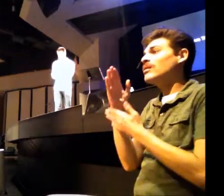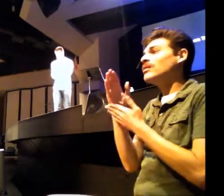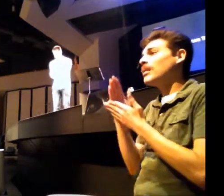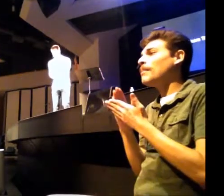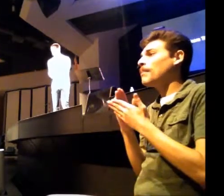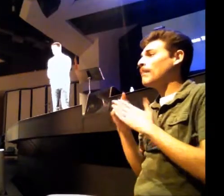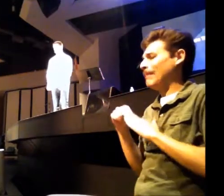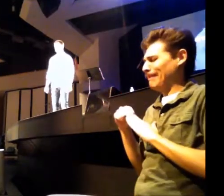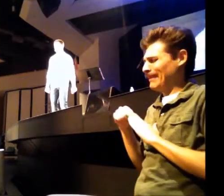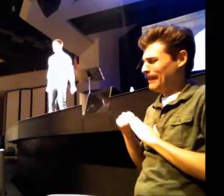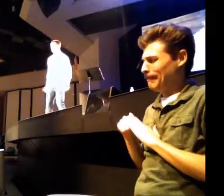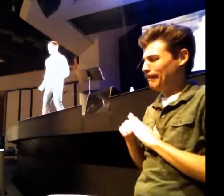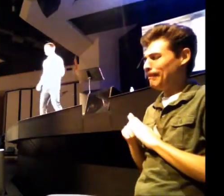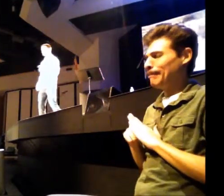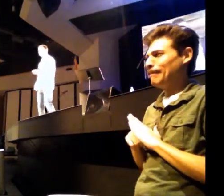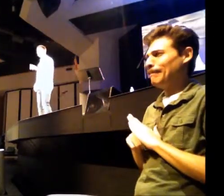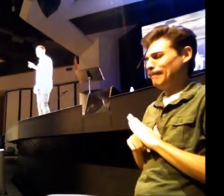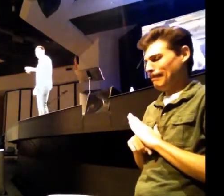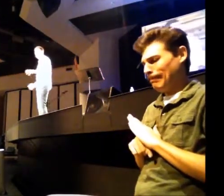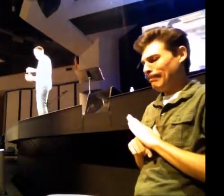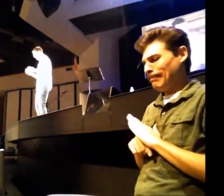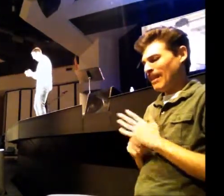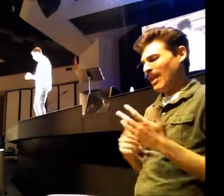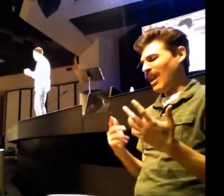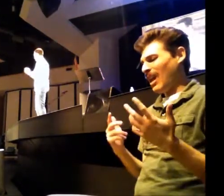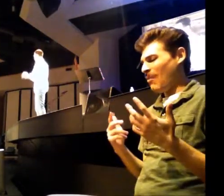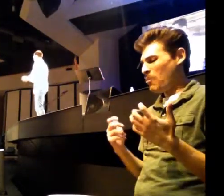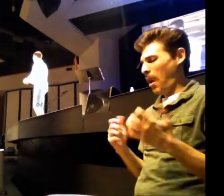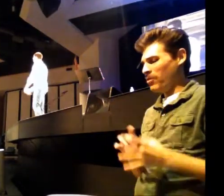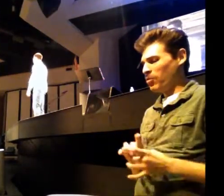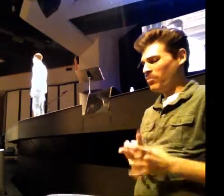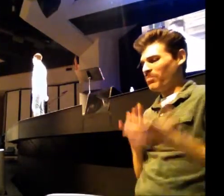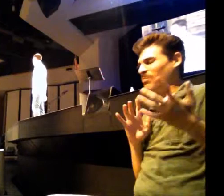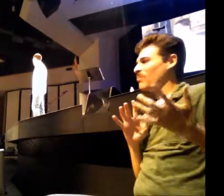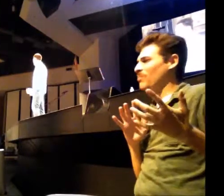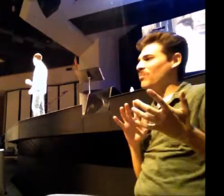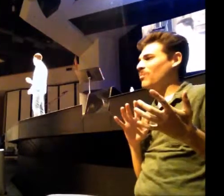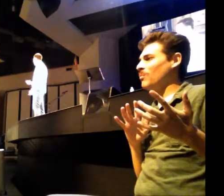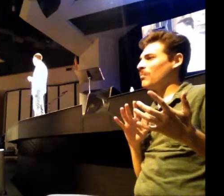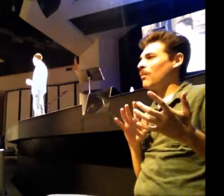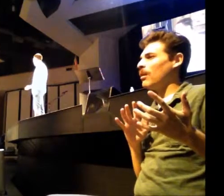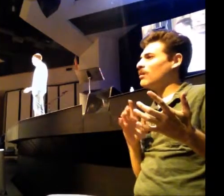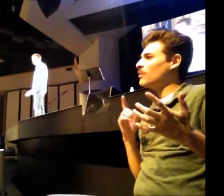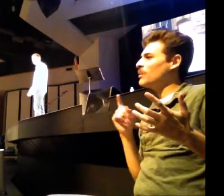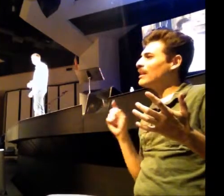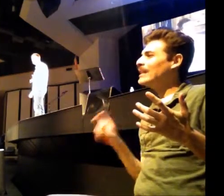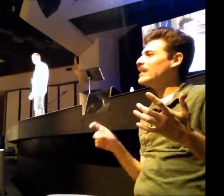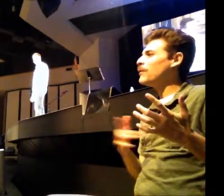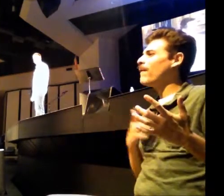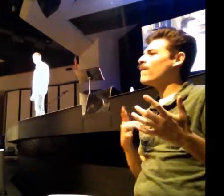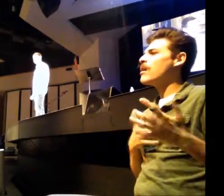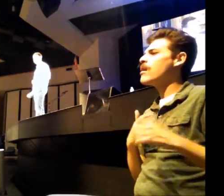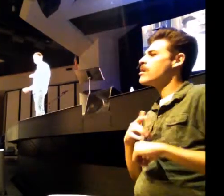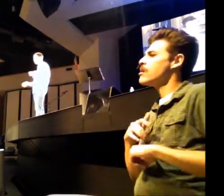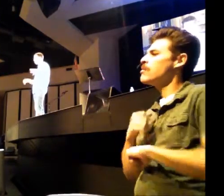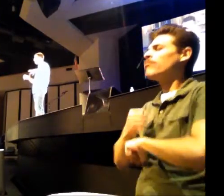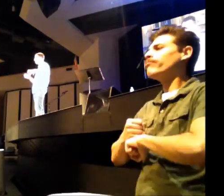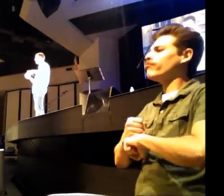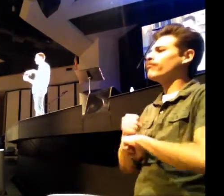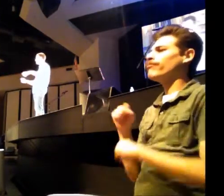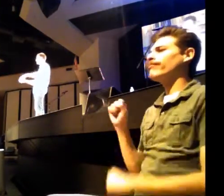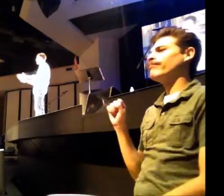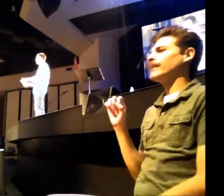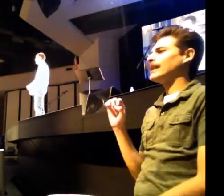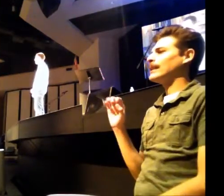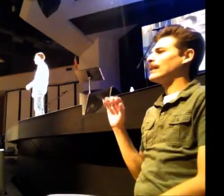you know, we long for security. We're a slave to our longing, to our need for security. And we're so scared that things aren't going to be okay. And so we spend our